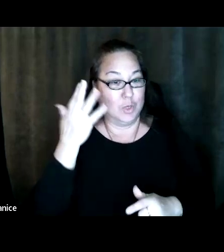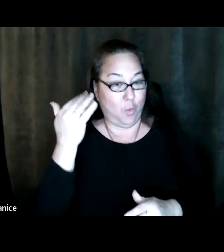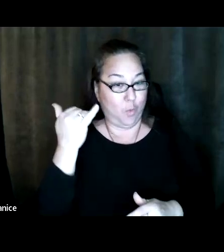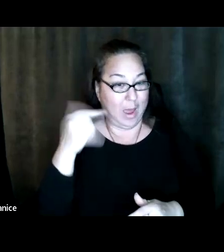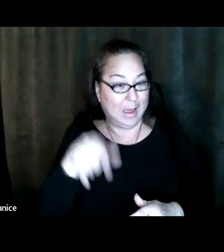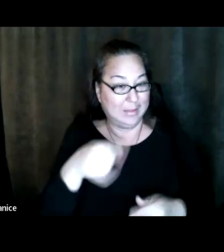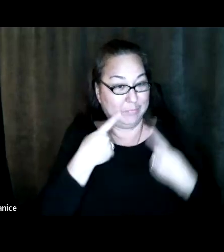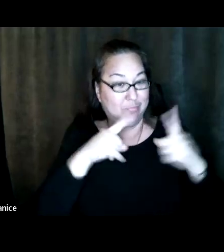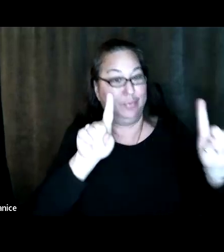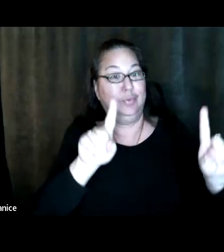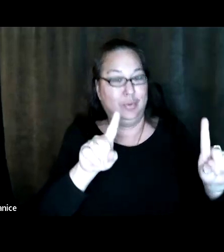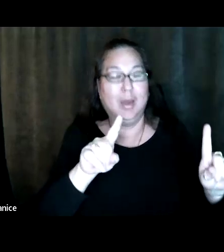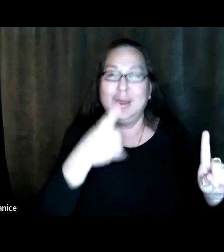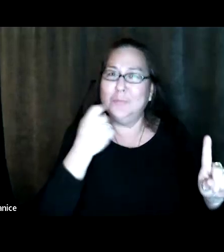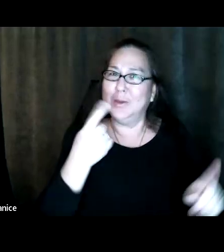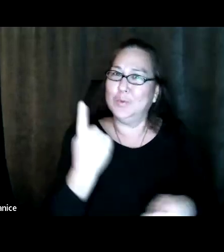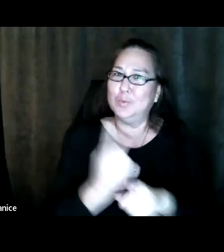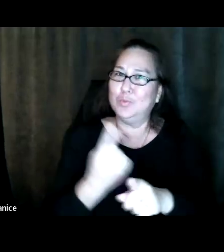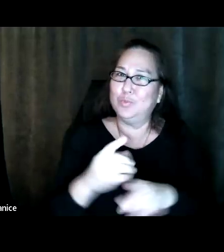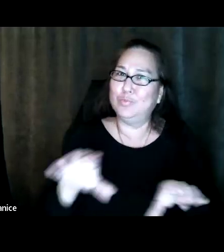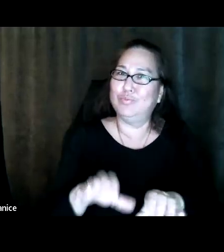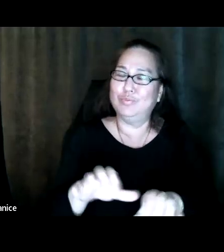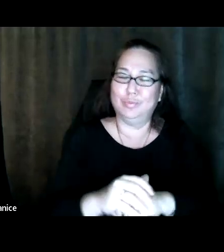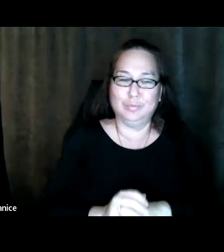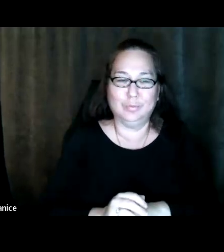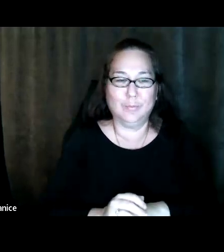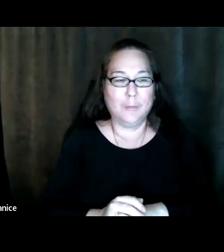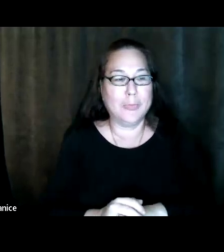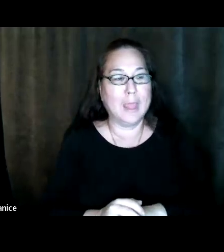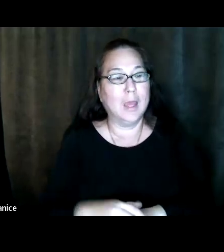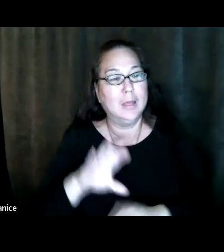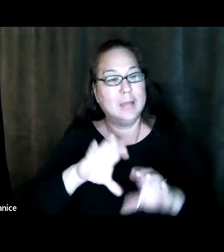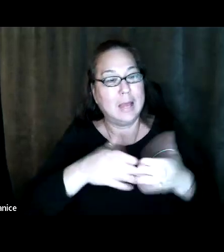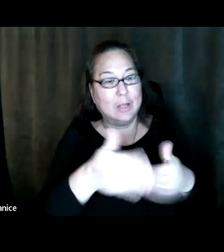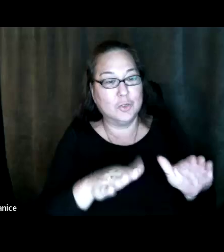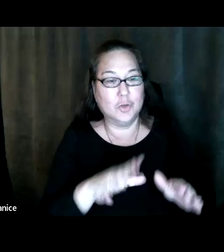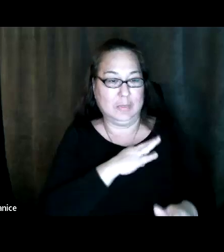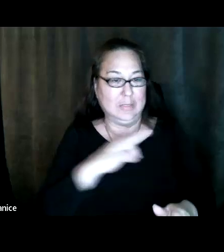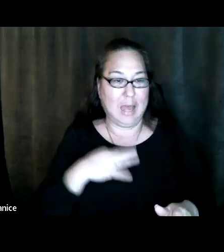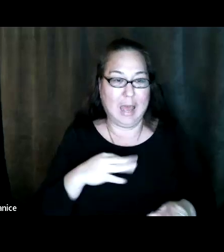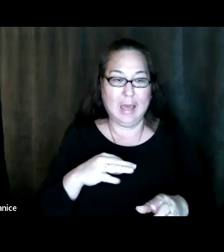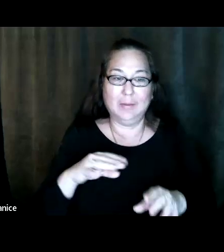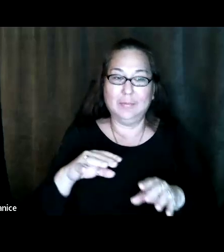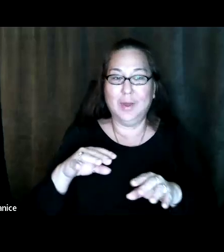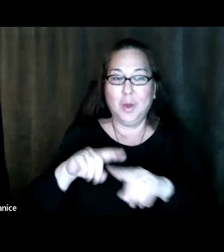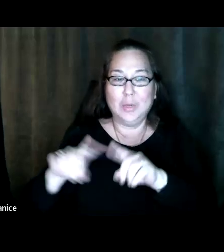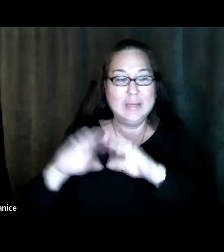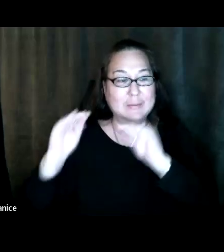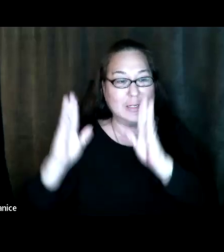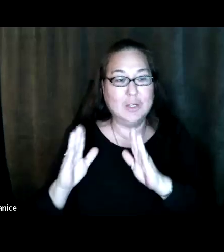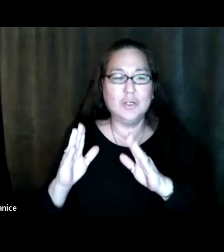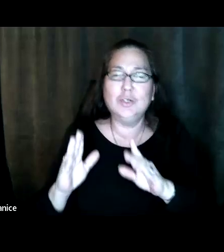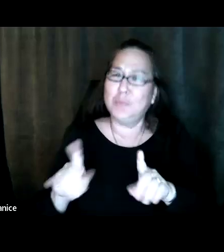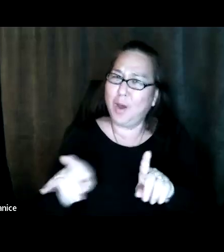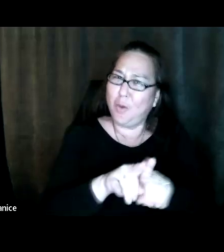staffed with a classroom teacher as well as an inclusion specialist alternating with a paraprofessional, and each classroom is capped at